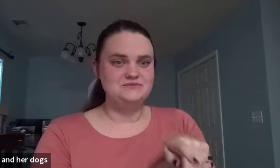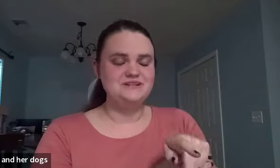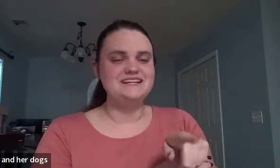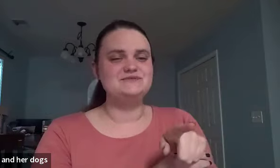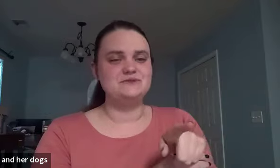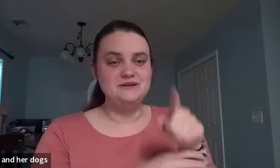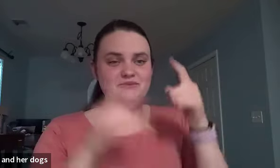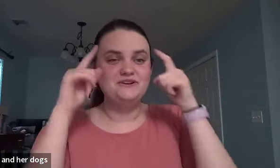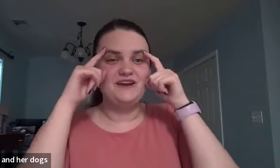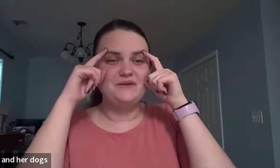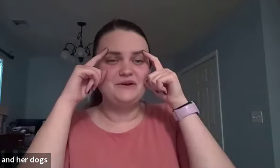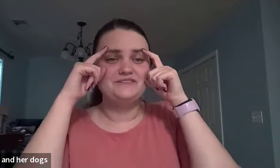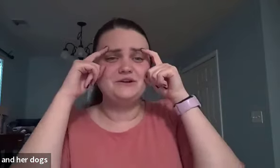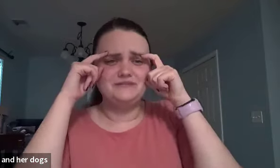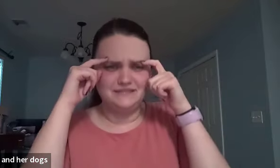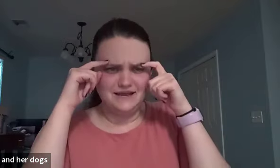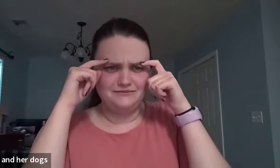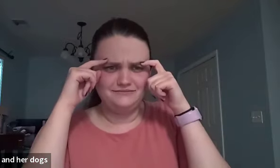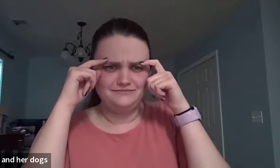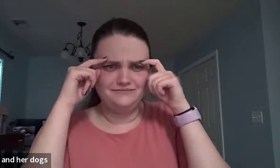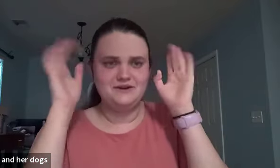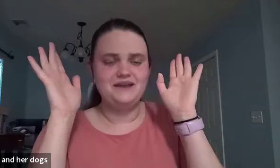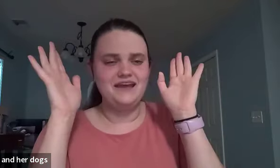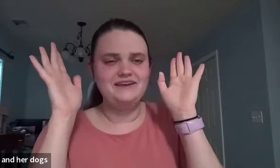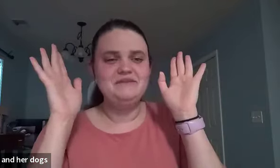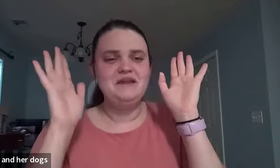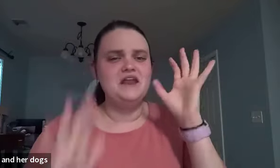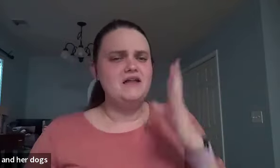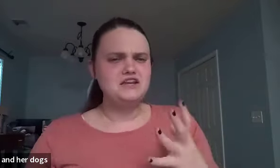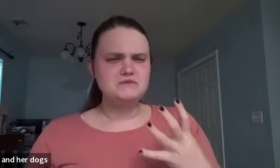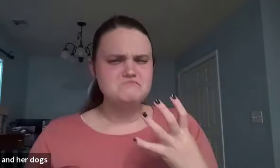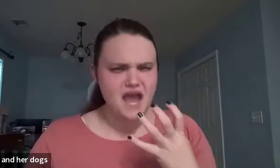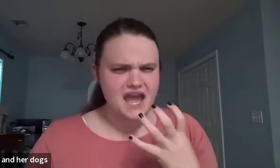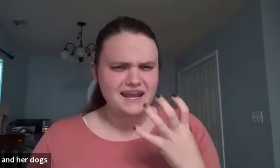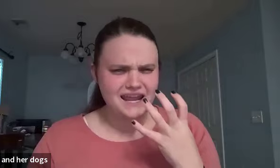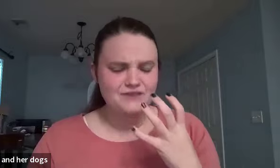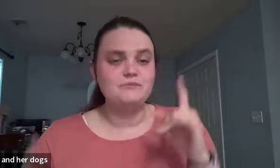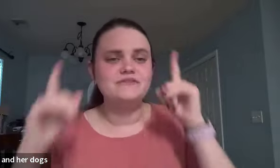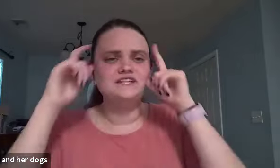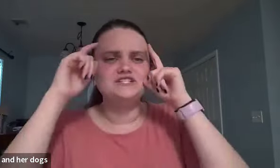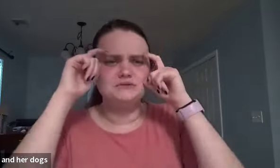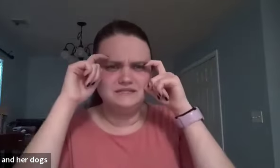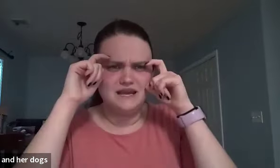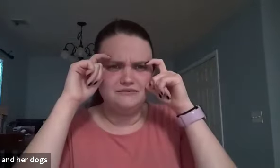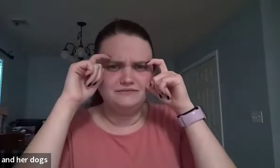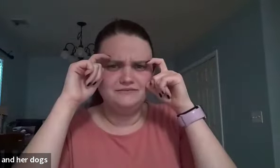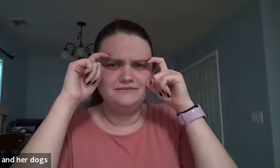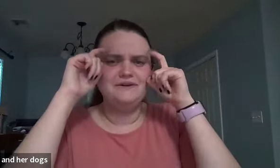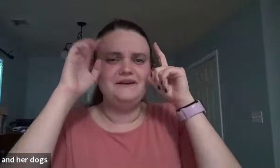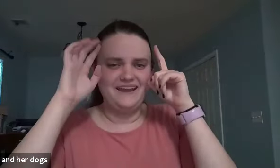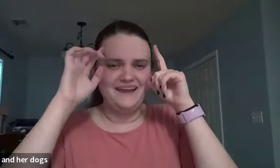question word, it's really important your eyebrows go down, okay? Not like you're mad and angry, but they just go down,